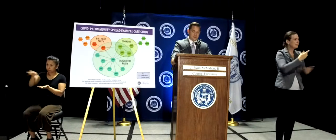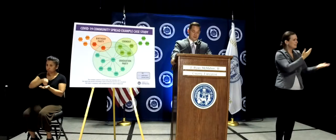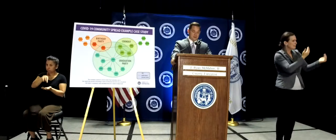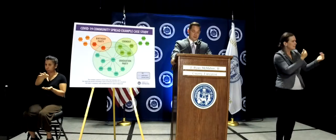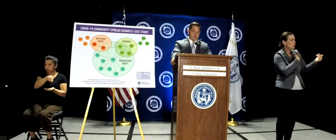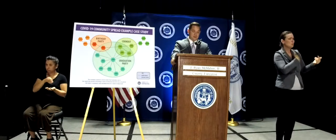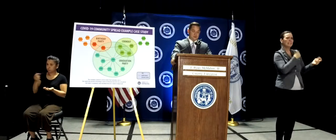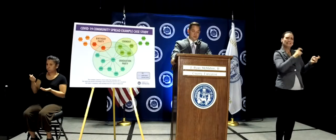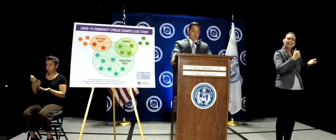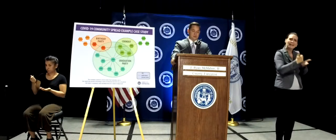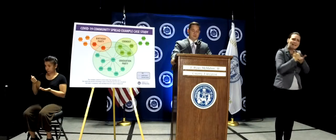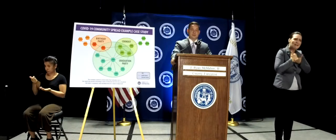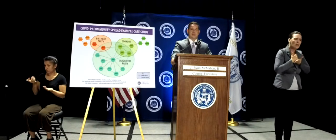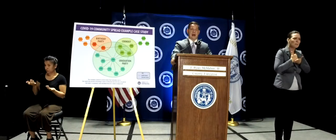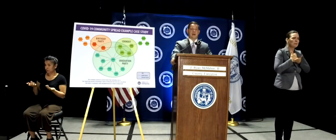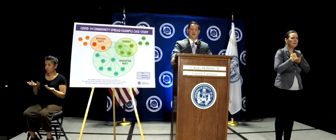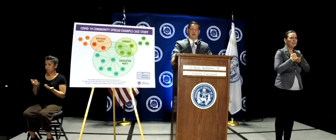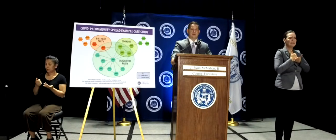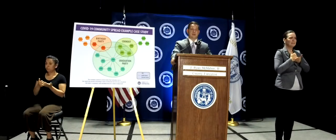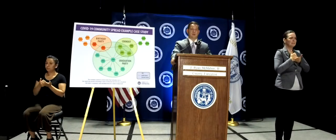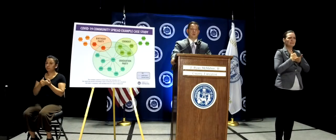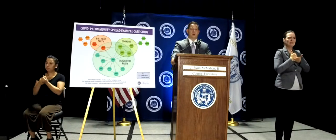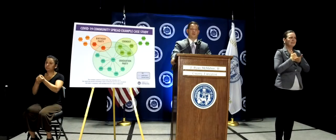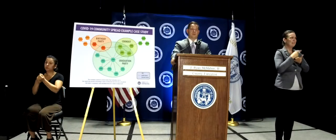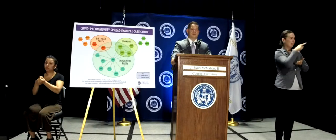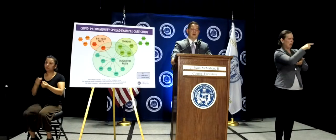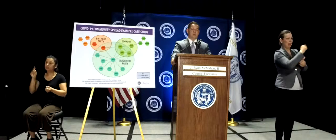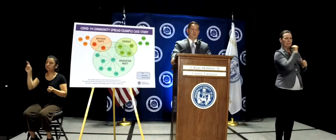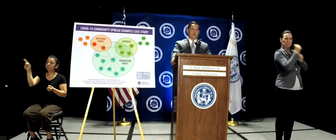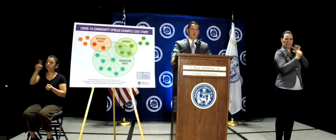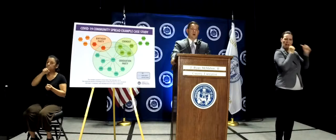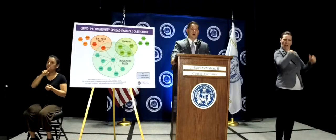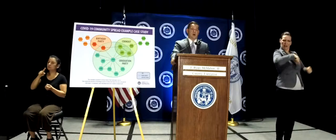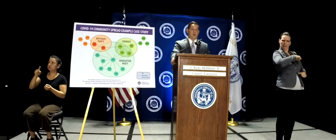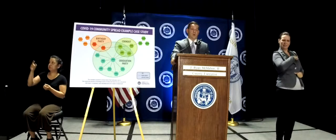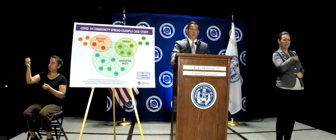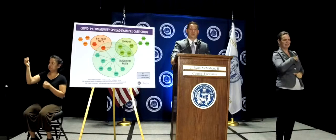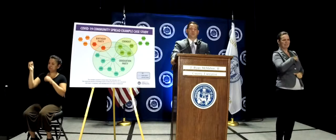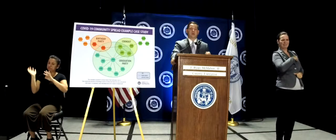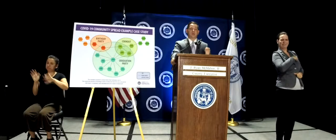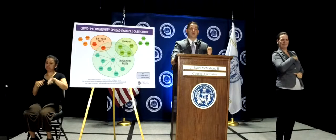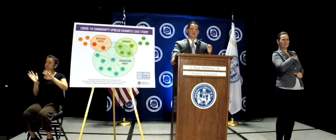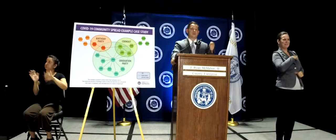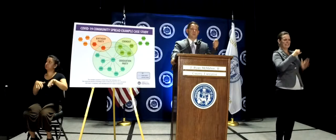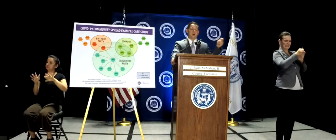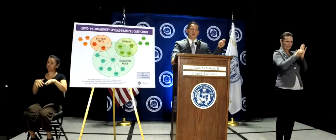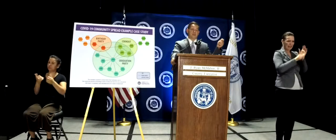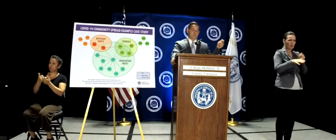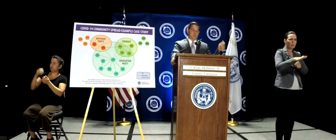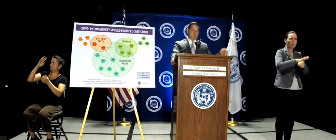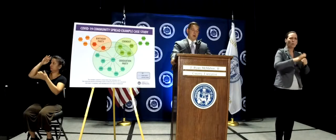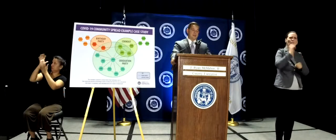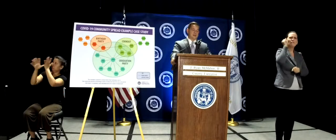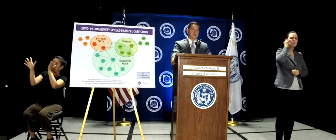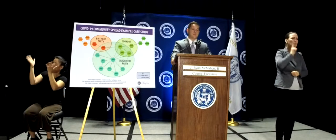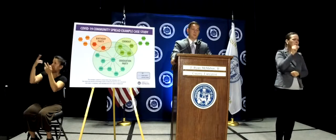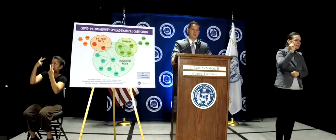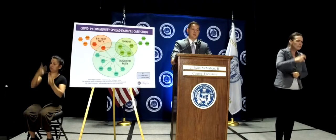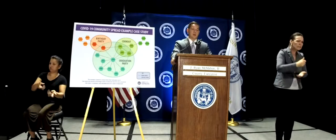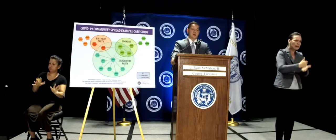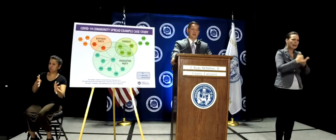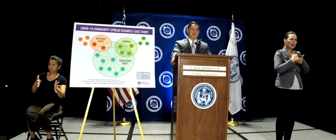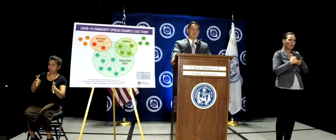And they're still just in denial that state and local governments need help, or we're just being used as a bargaining chip in this